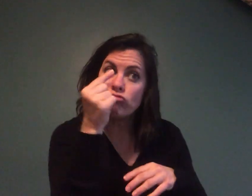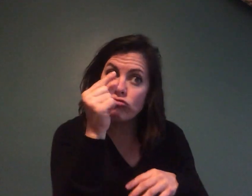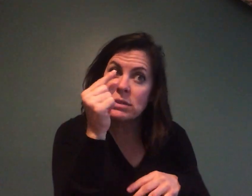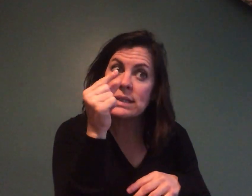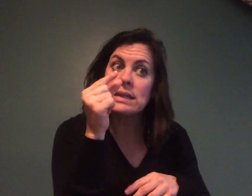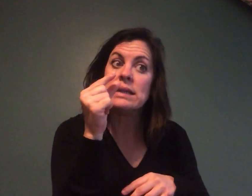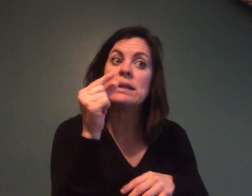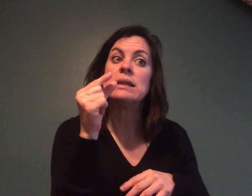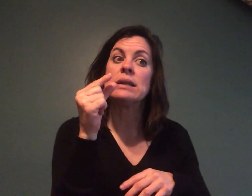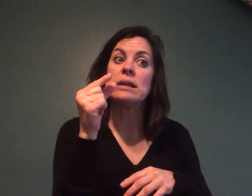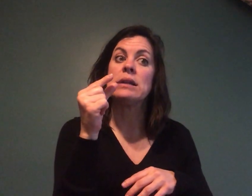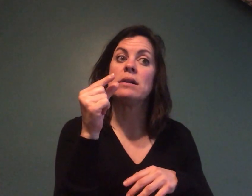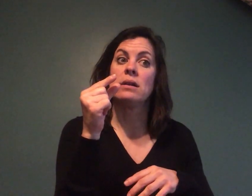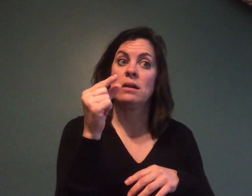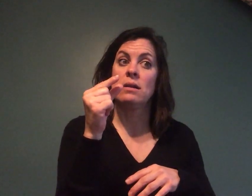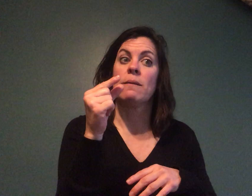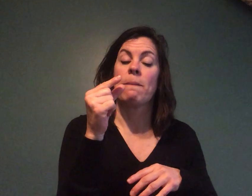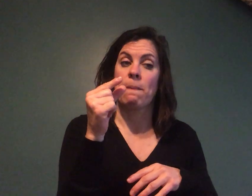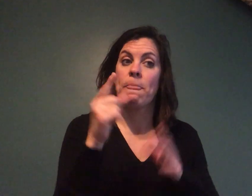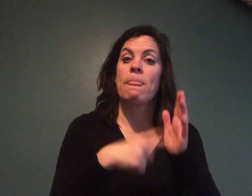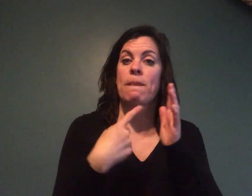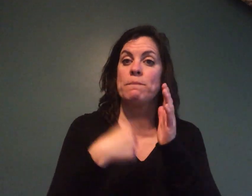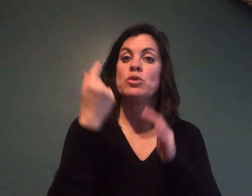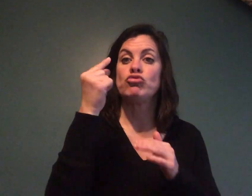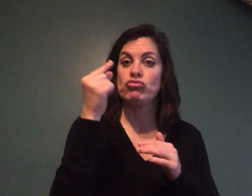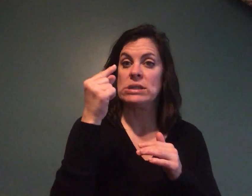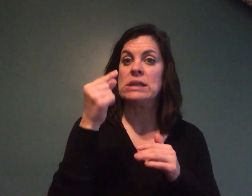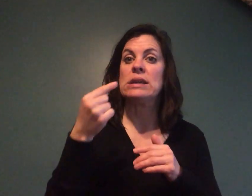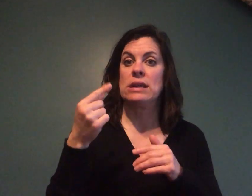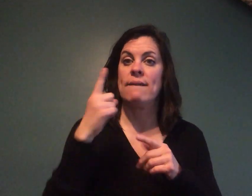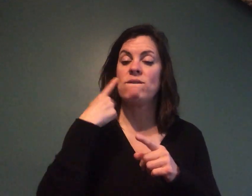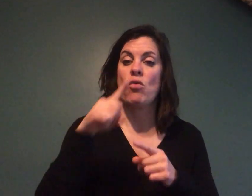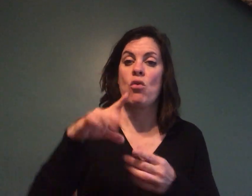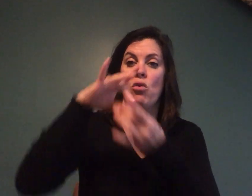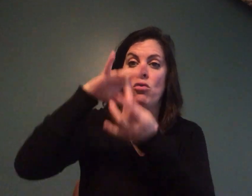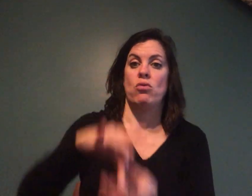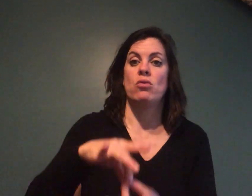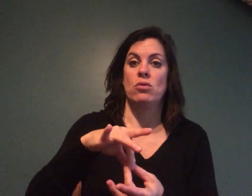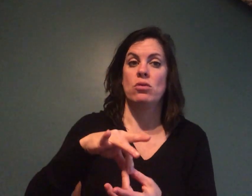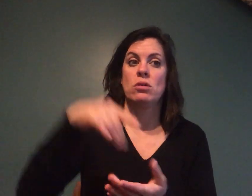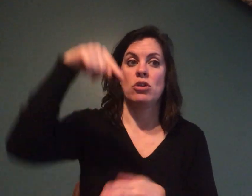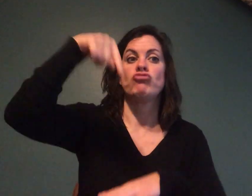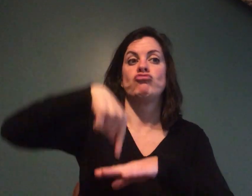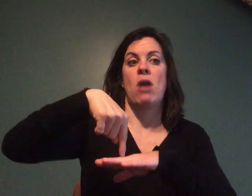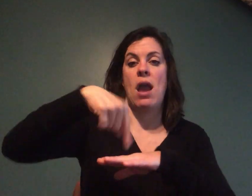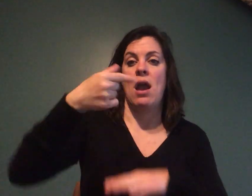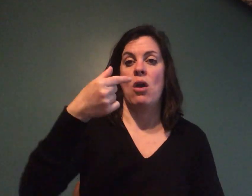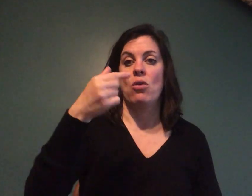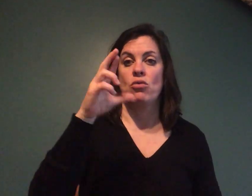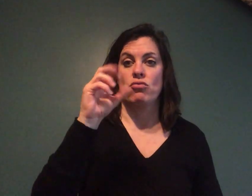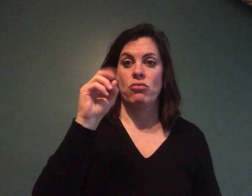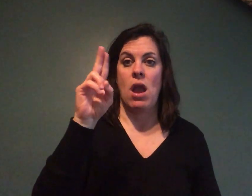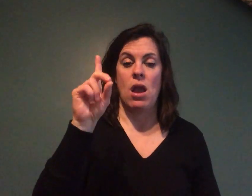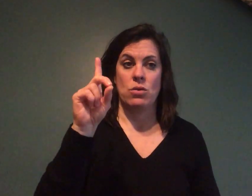yes, Malachi. Okay, so it's the green one or the bare copper. Okay, that is